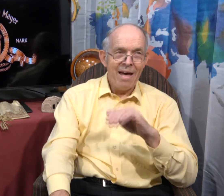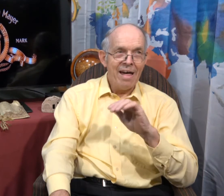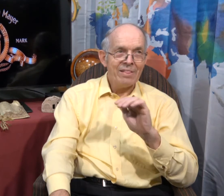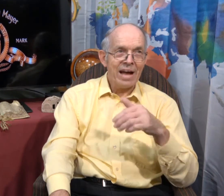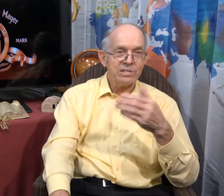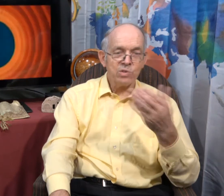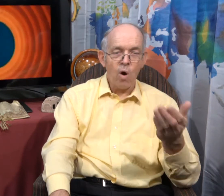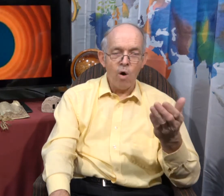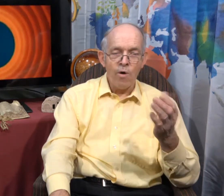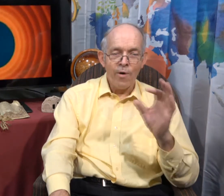That's all,